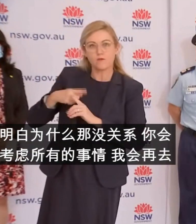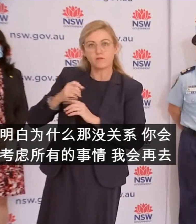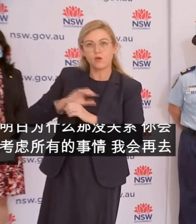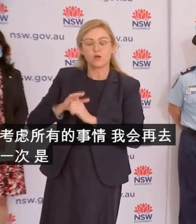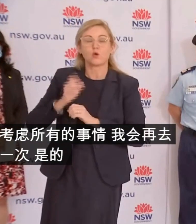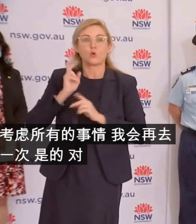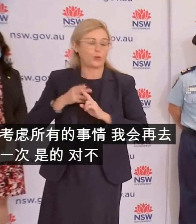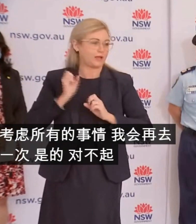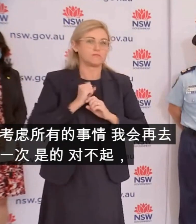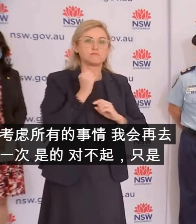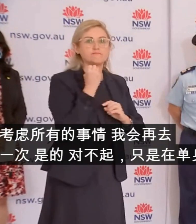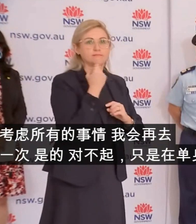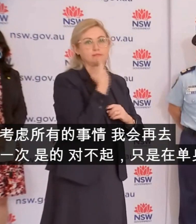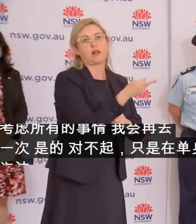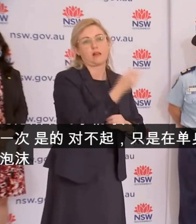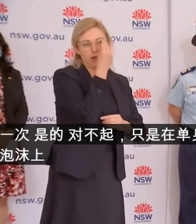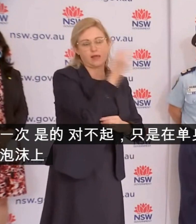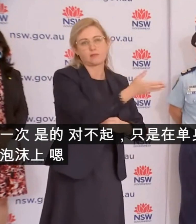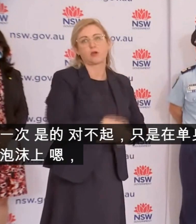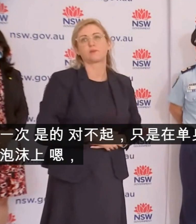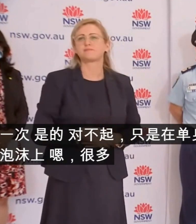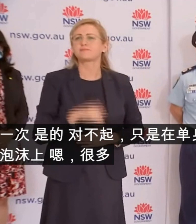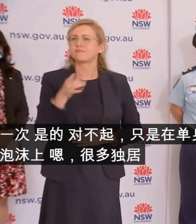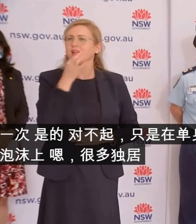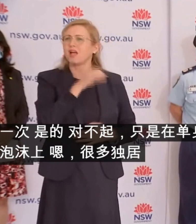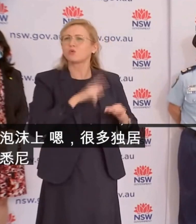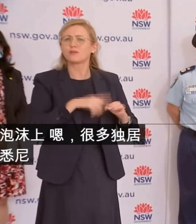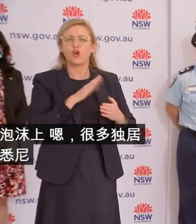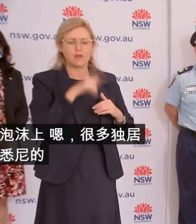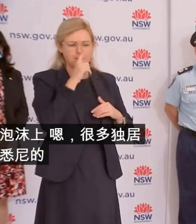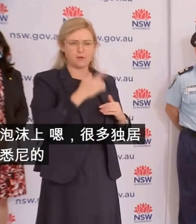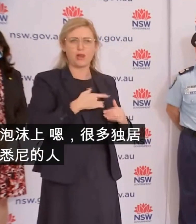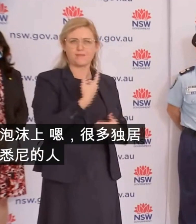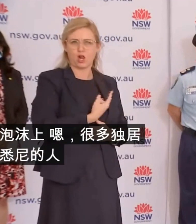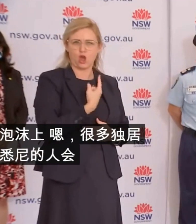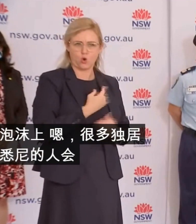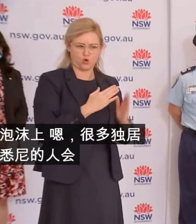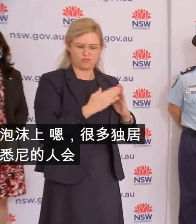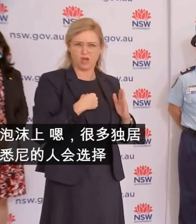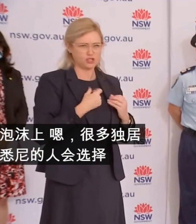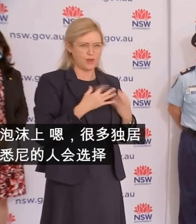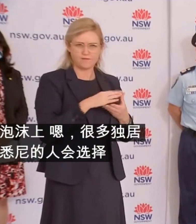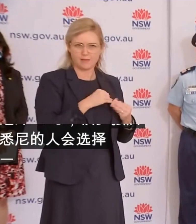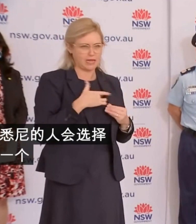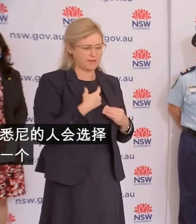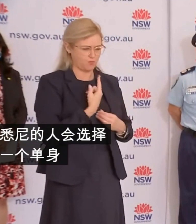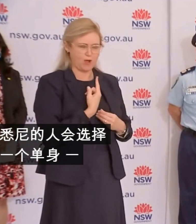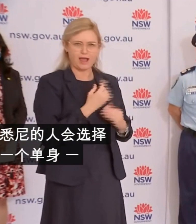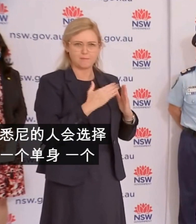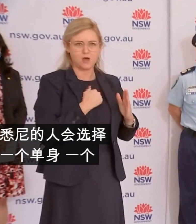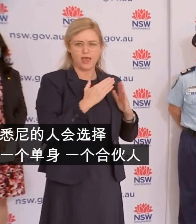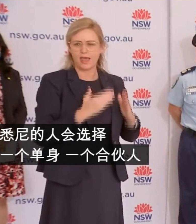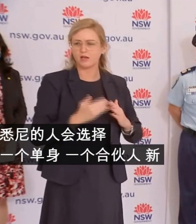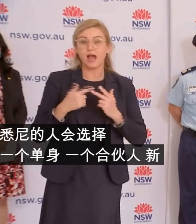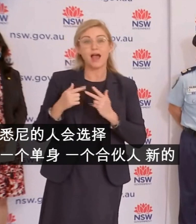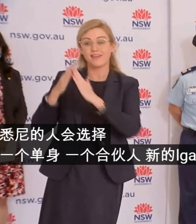days? I'll go one more each. Yeah, sorry. Just on the singles bubbles, many people who live alone across Sydney would have had a selected single